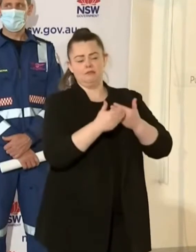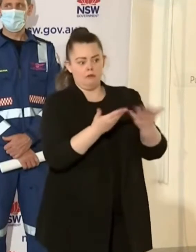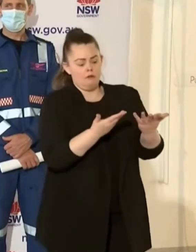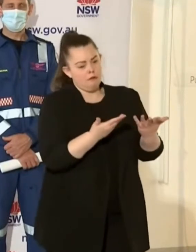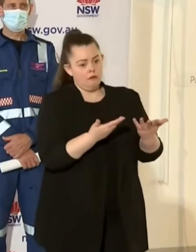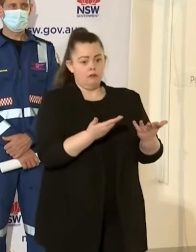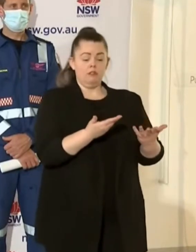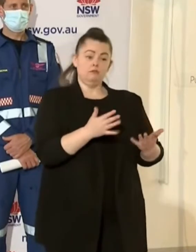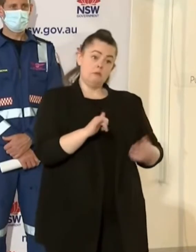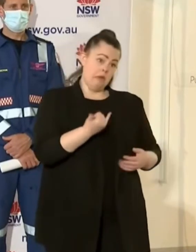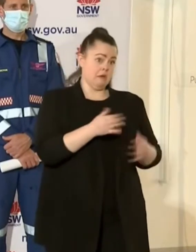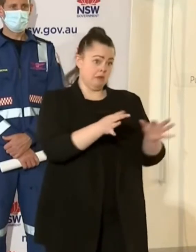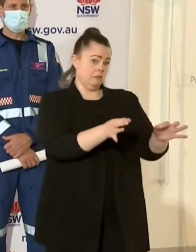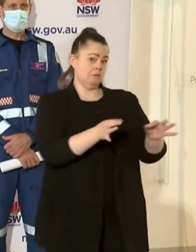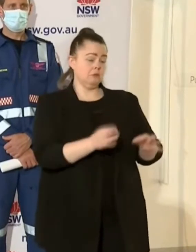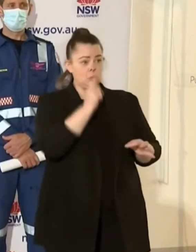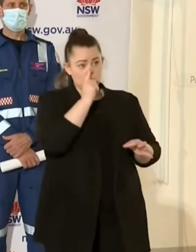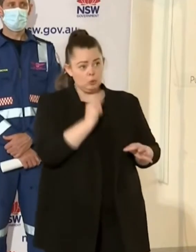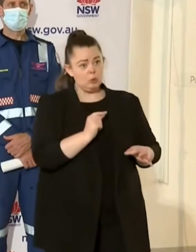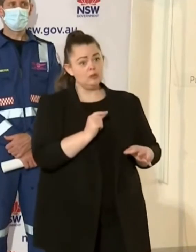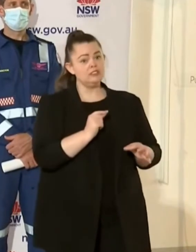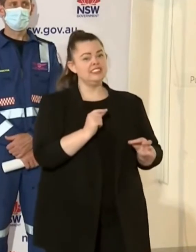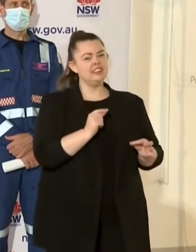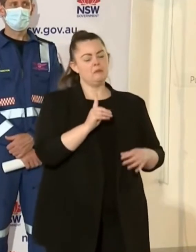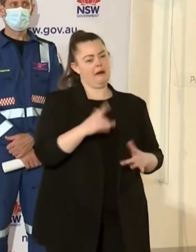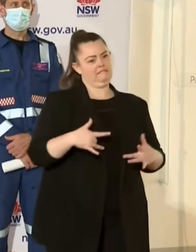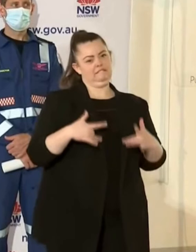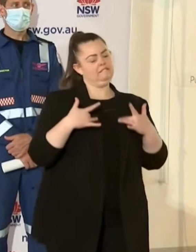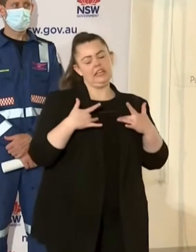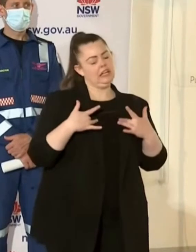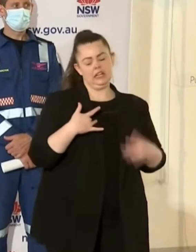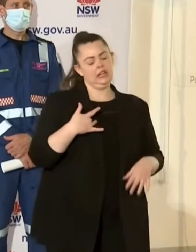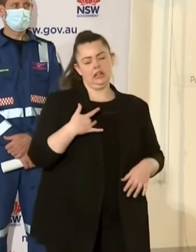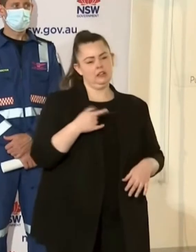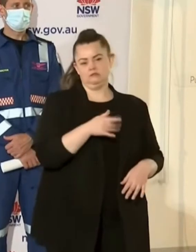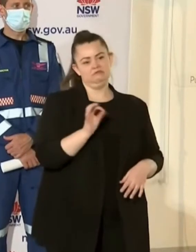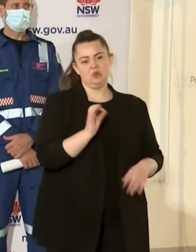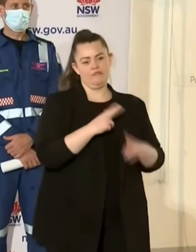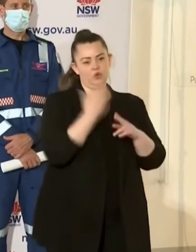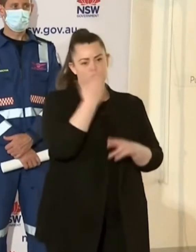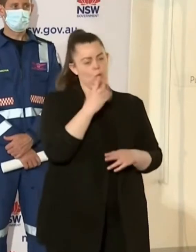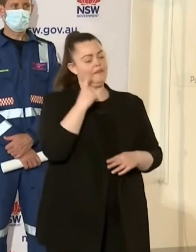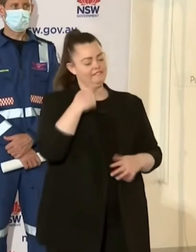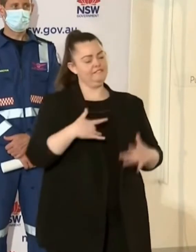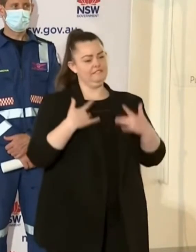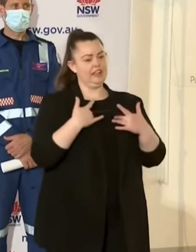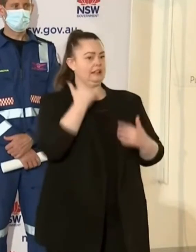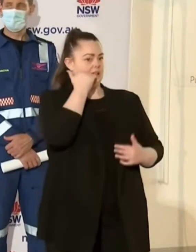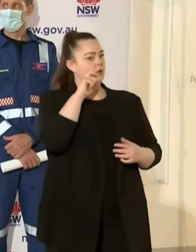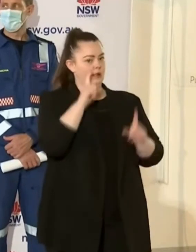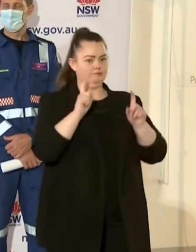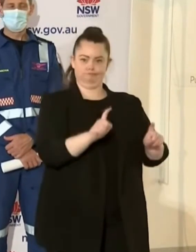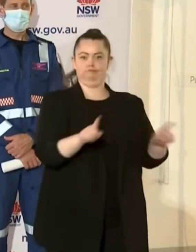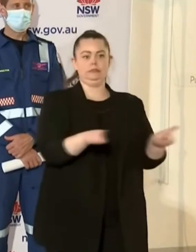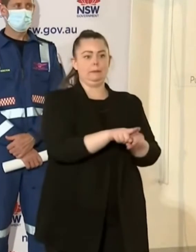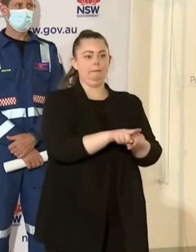at the issues, hopefully we'd be able to make some changes. But I don't believe that will happen in relation to the schools at this stage. Just on people out and about enjoying the